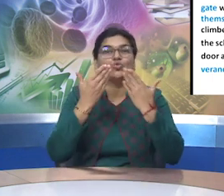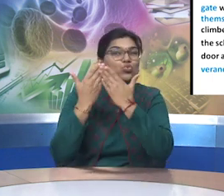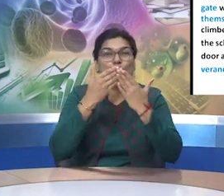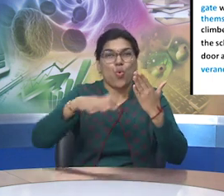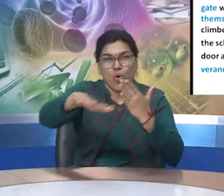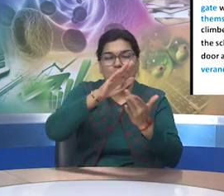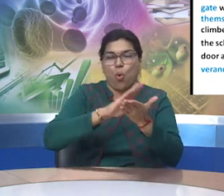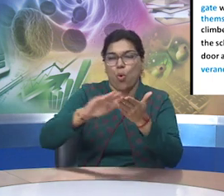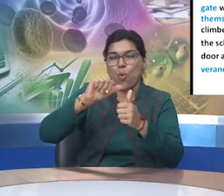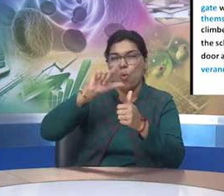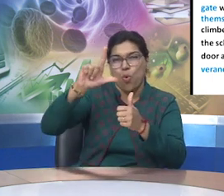school gate.